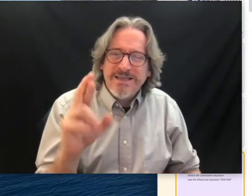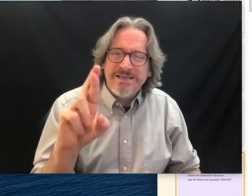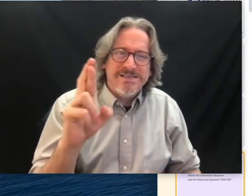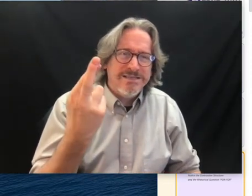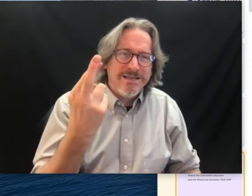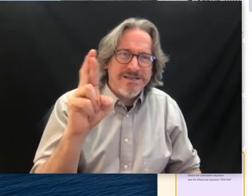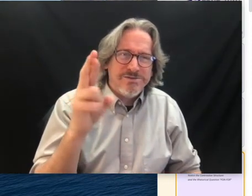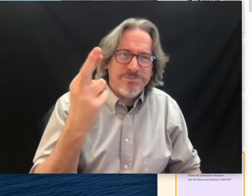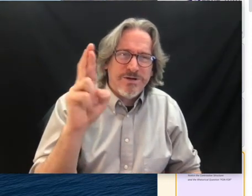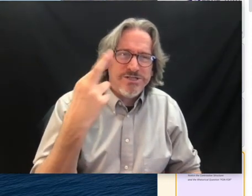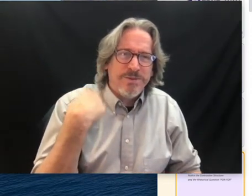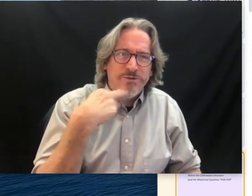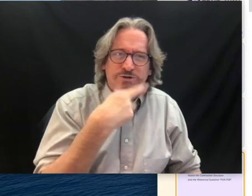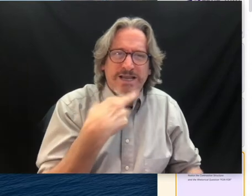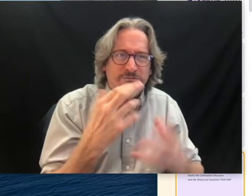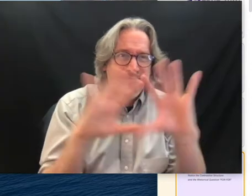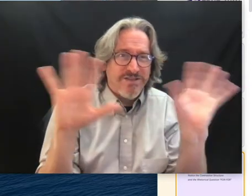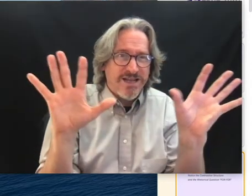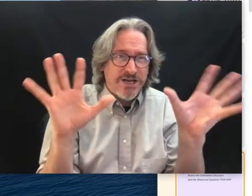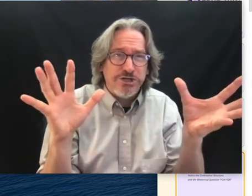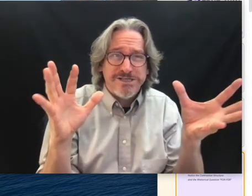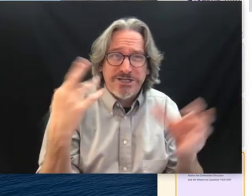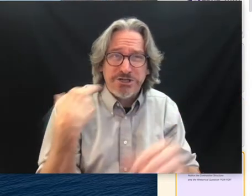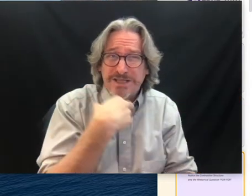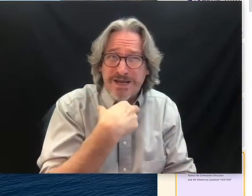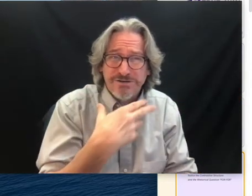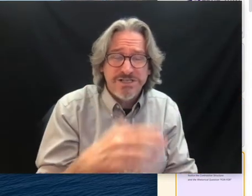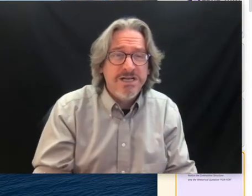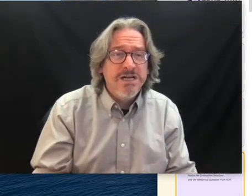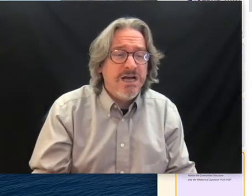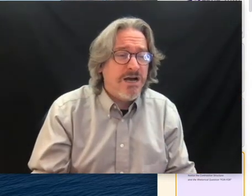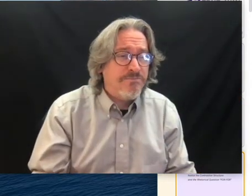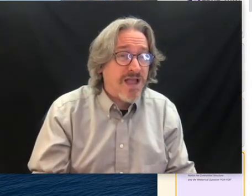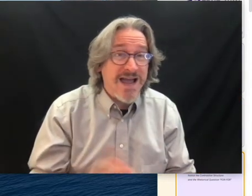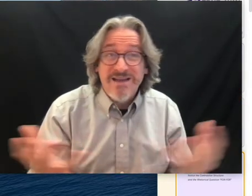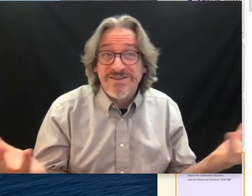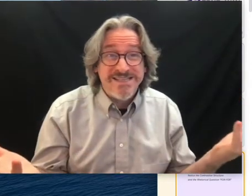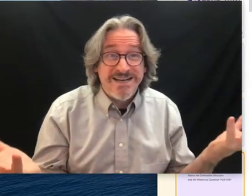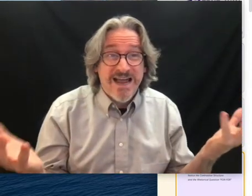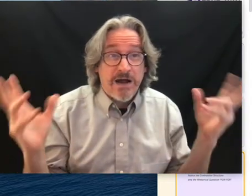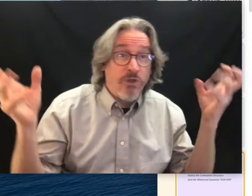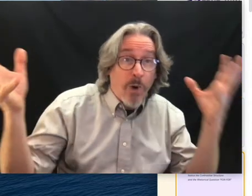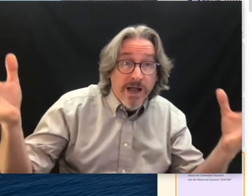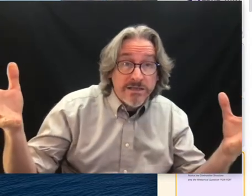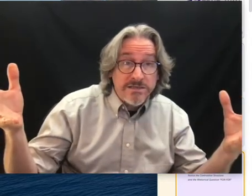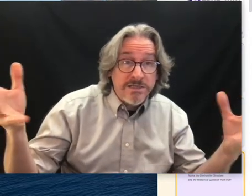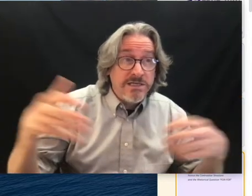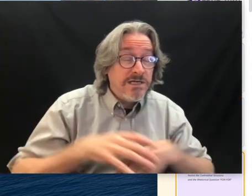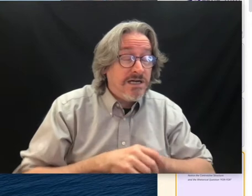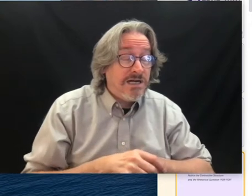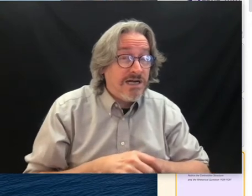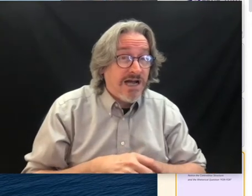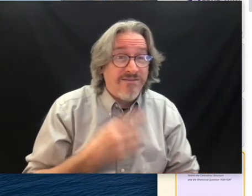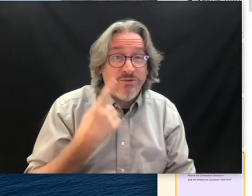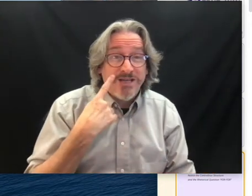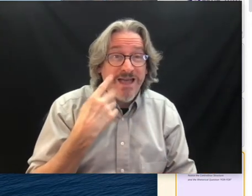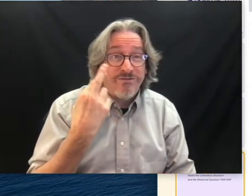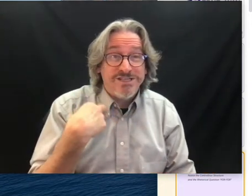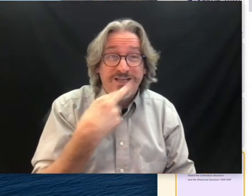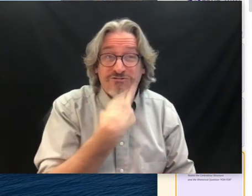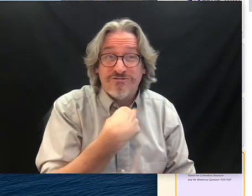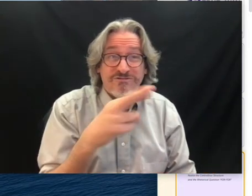I think it's a response to people trying to get rid of the initialization, the letters. I haven't seen it out in the wild. I've